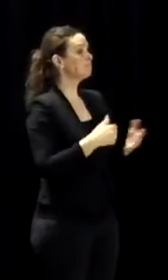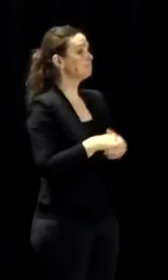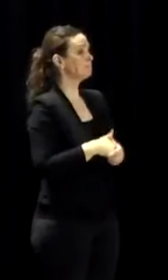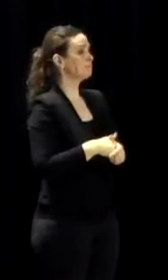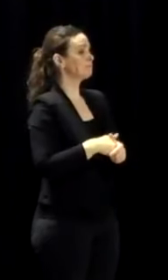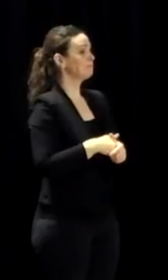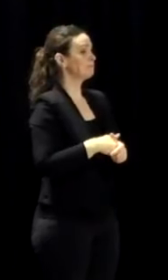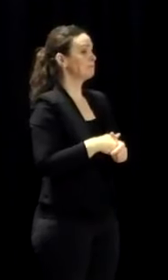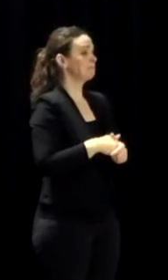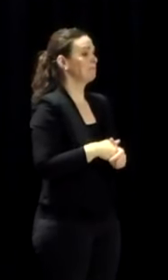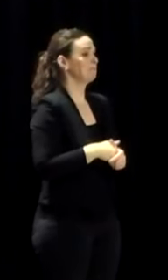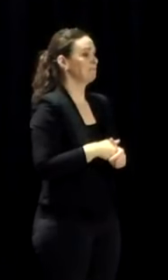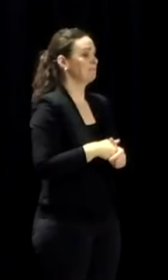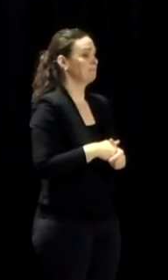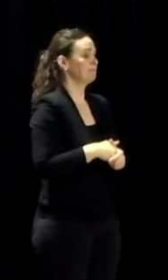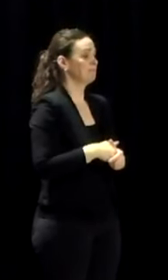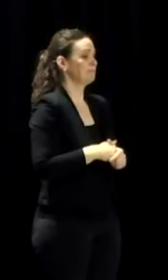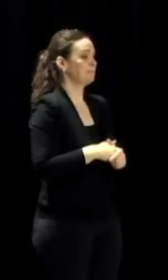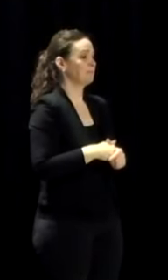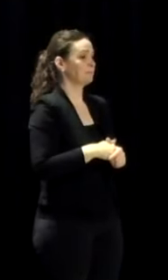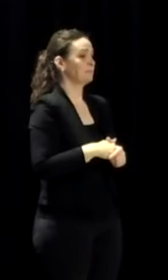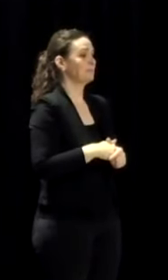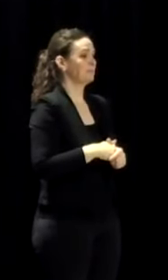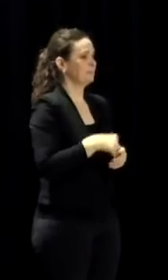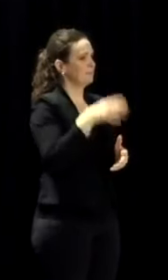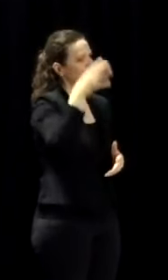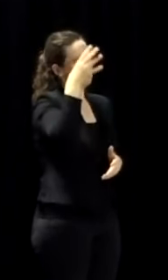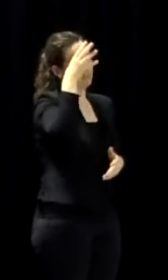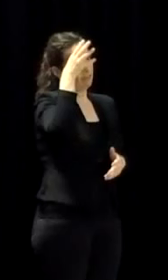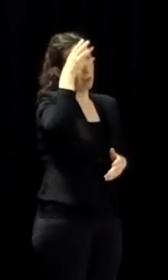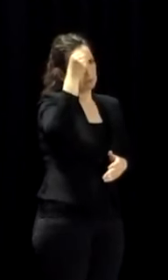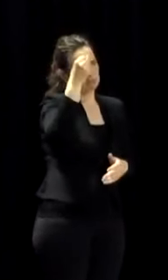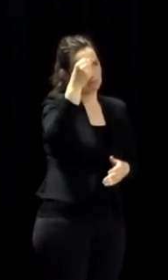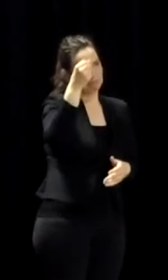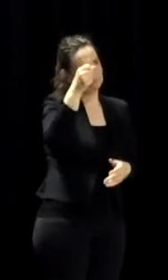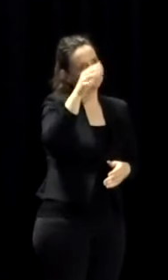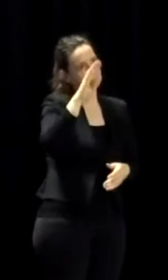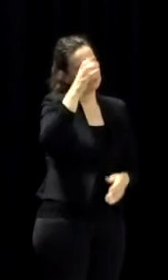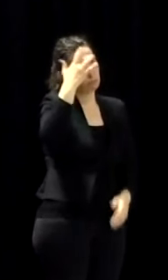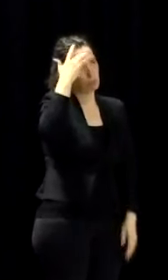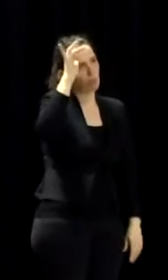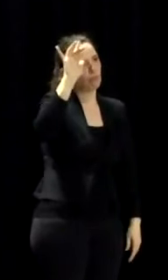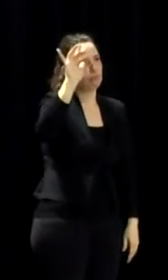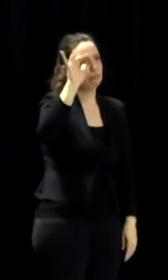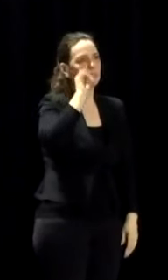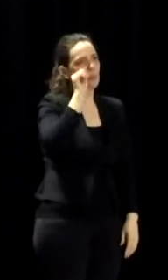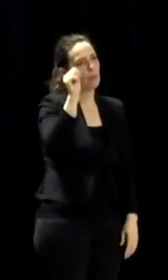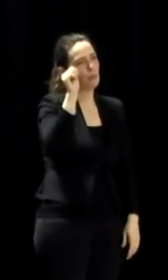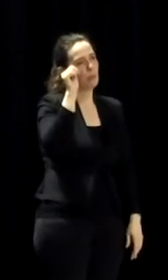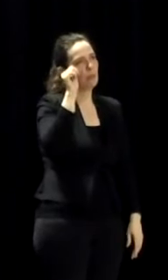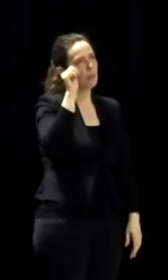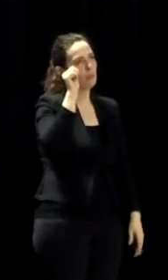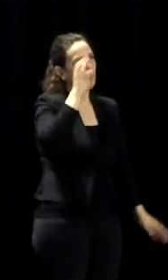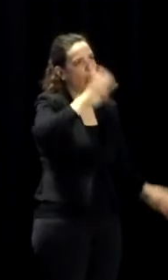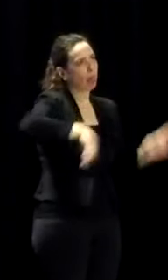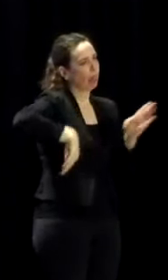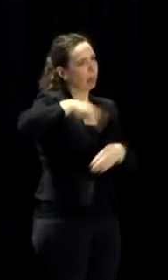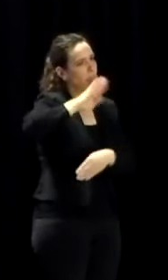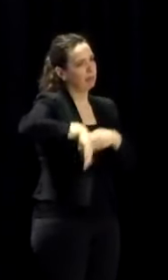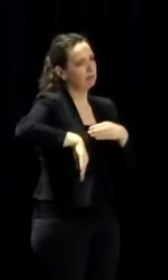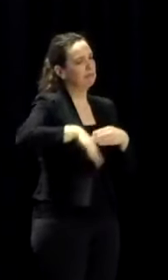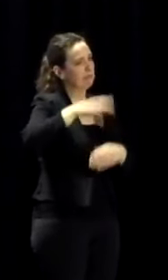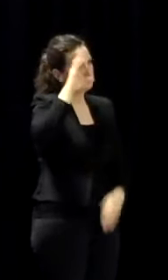again, it's discretion. We're not trying to have anybody held up as an example. Some